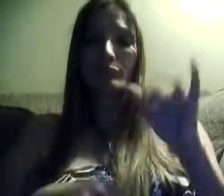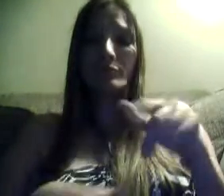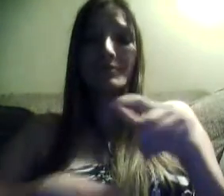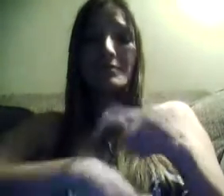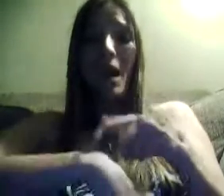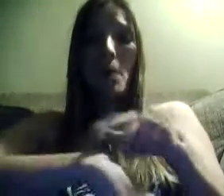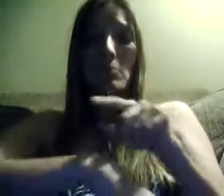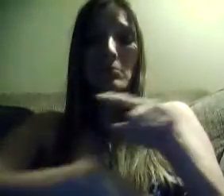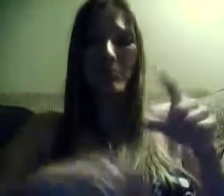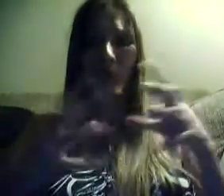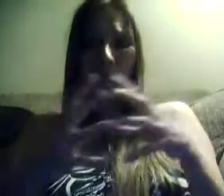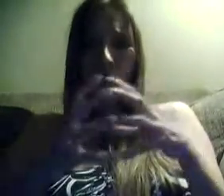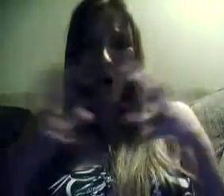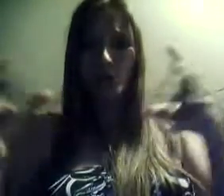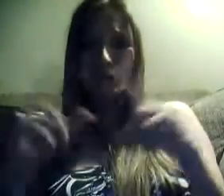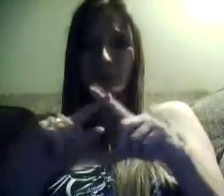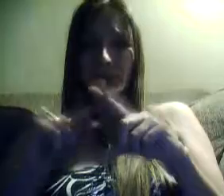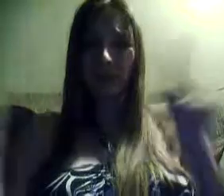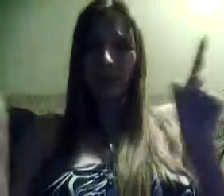Careful, Boots. There are snakes.